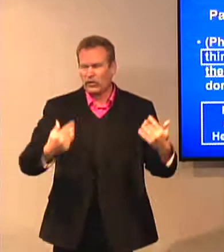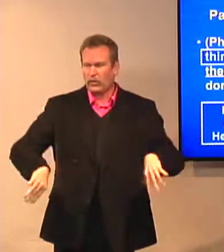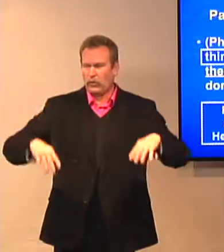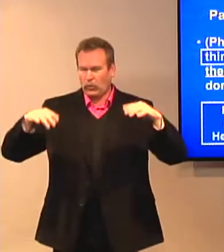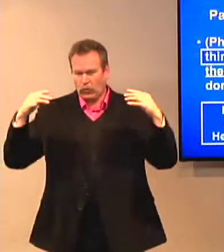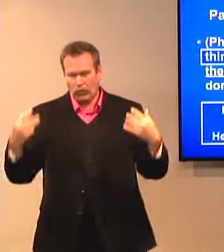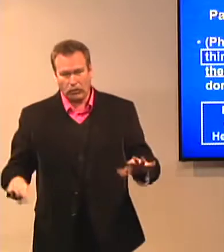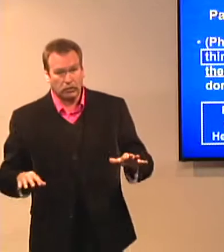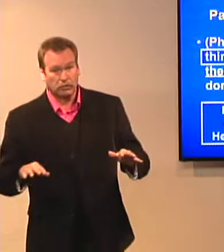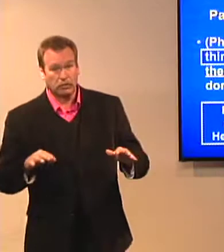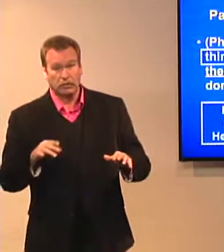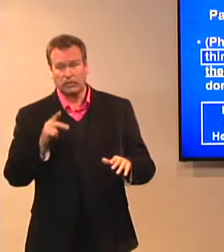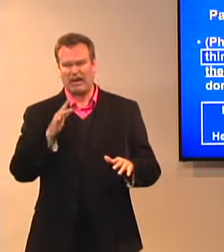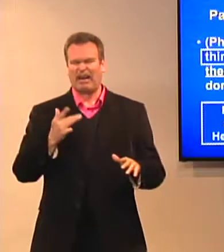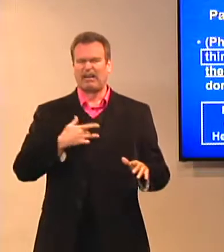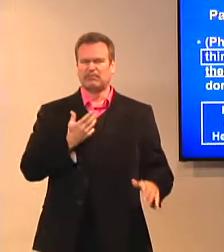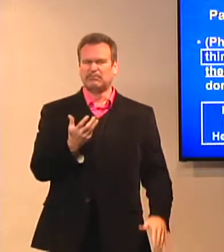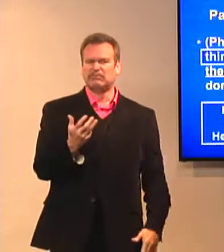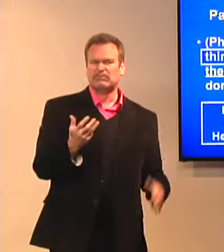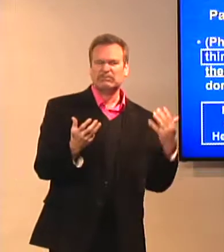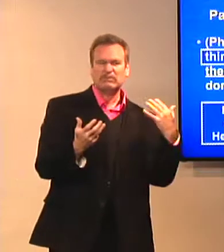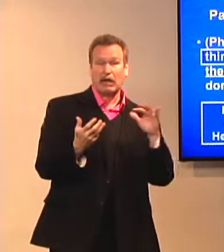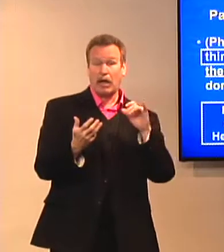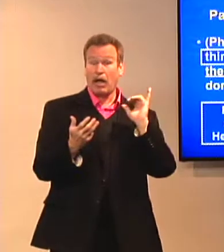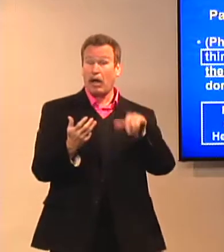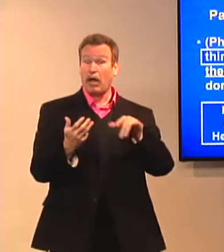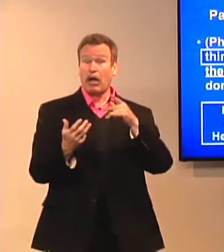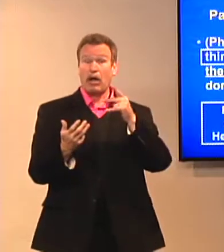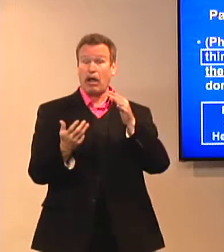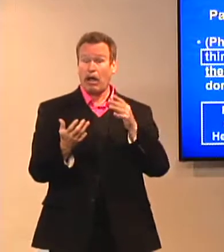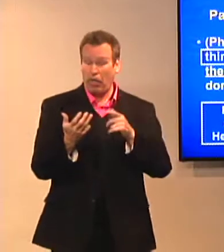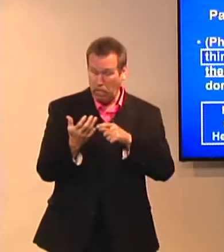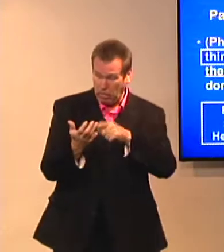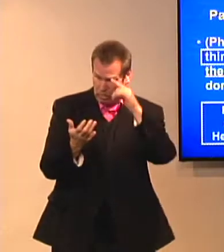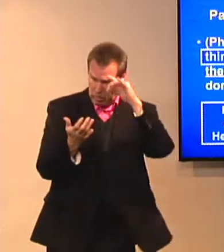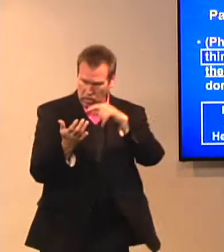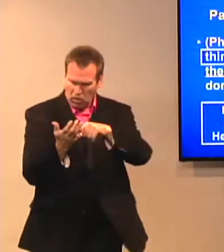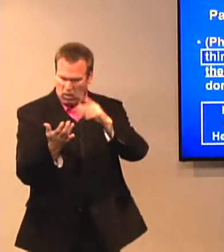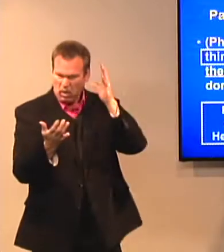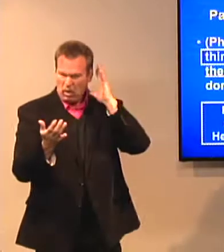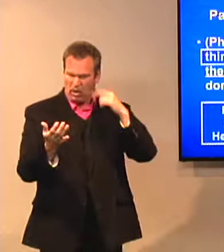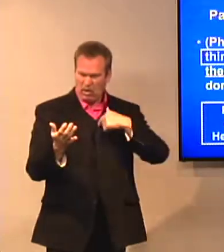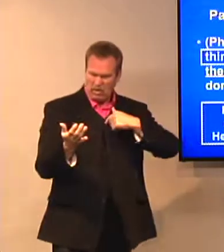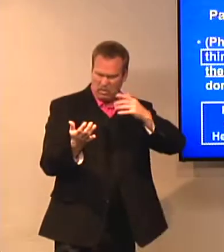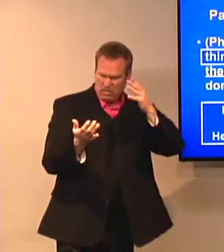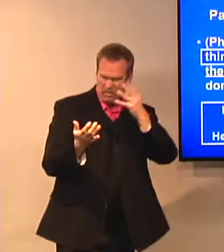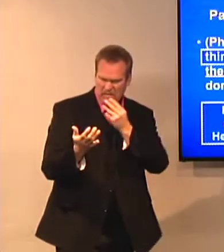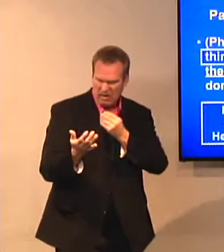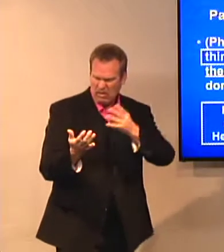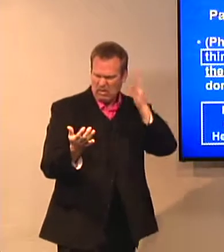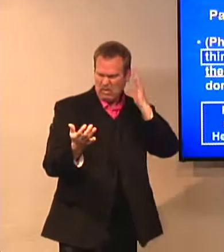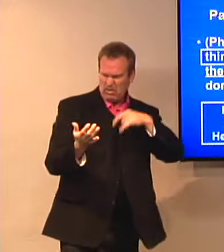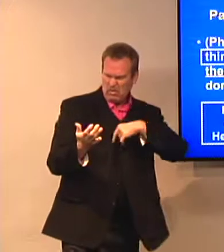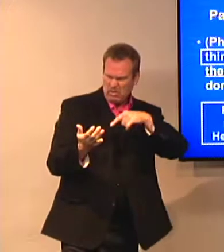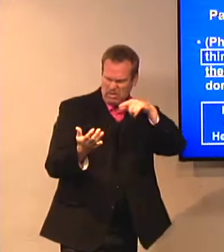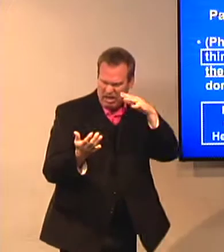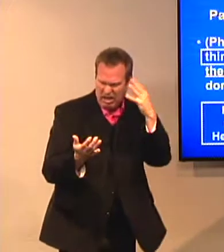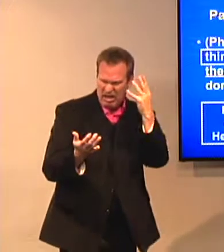Throw it away. Put it out of your life. You know, the things that you had before, the things that you thought, this is from my past life. These